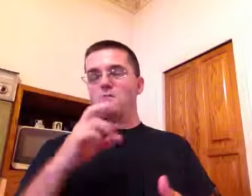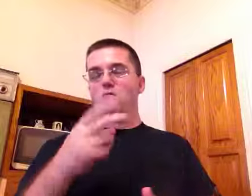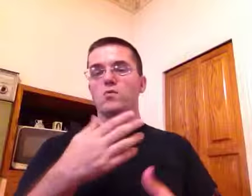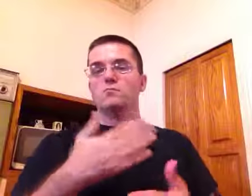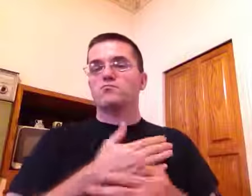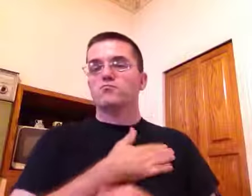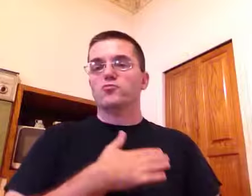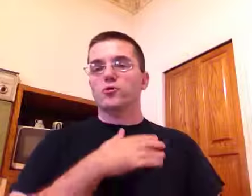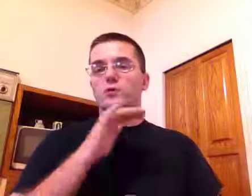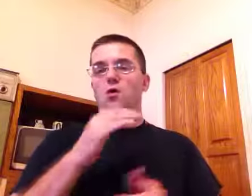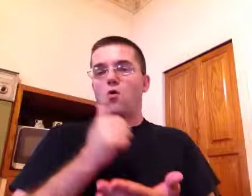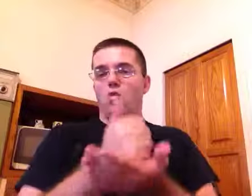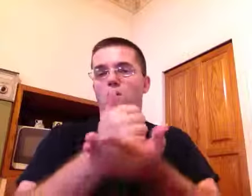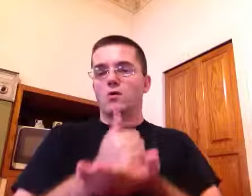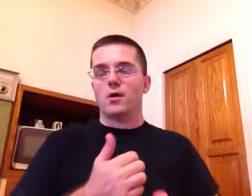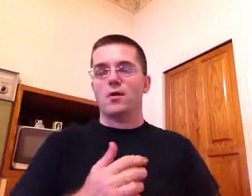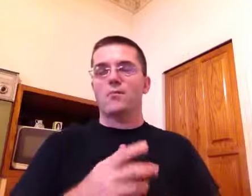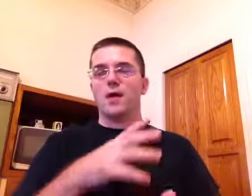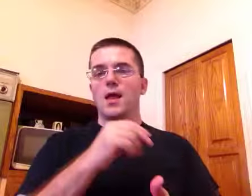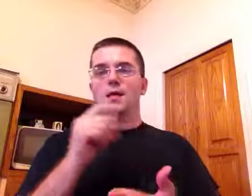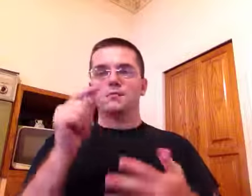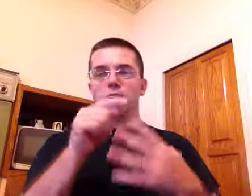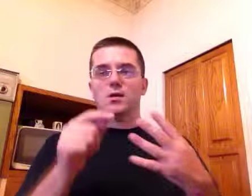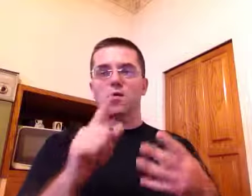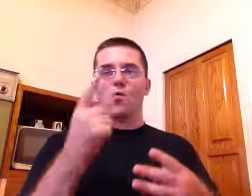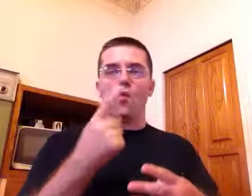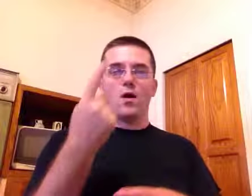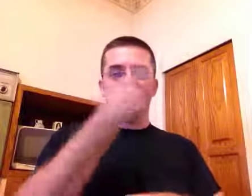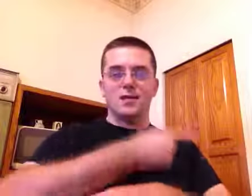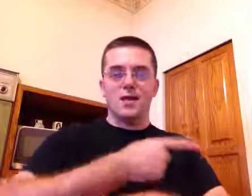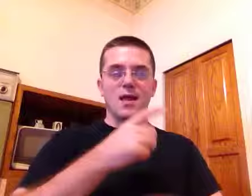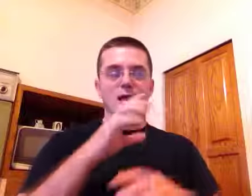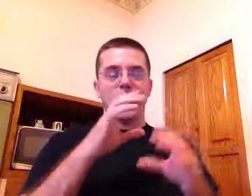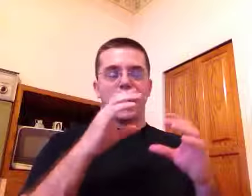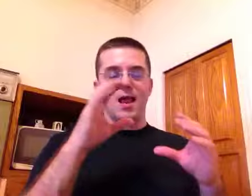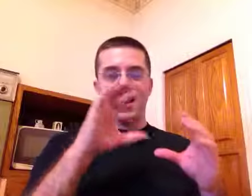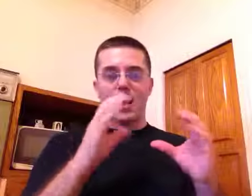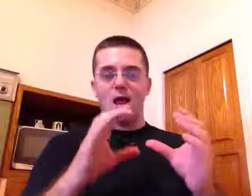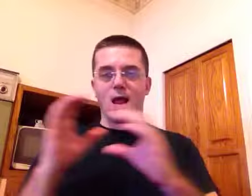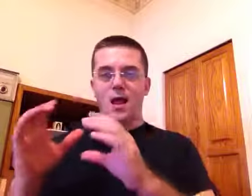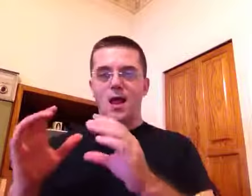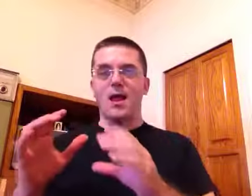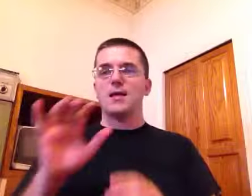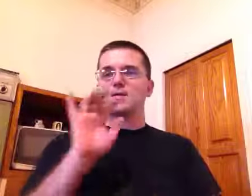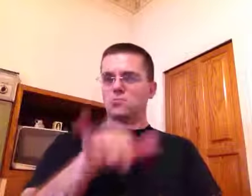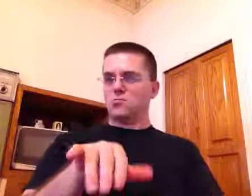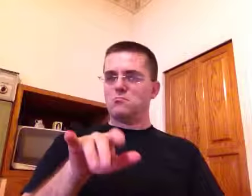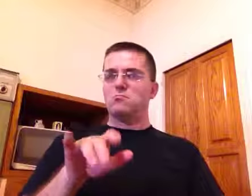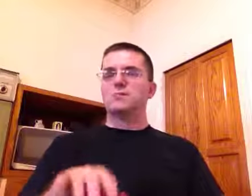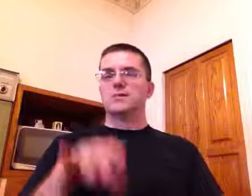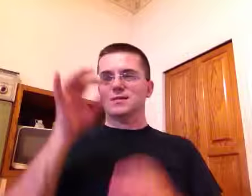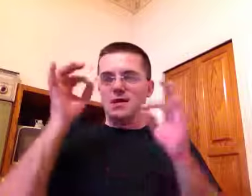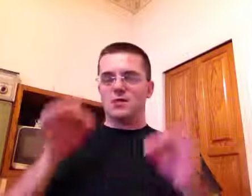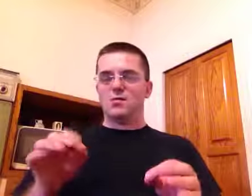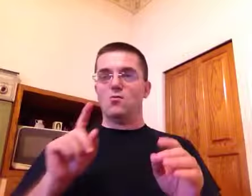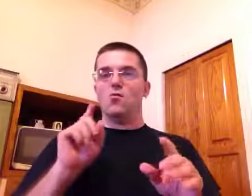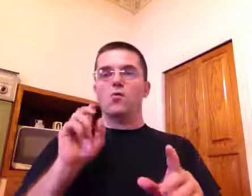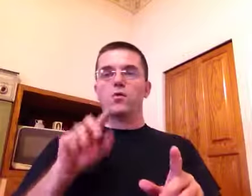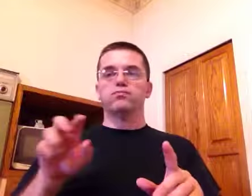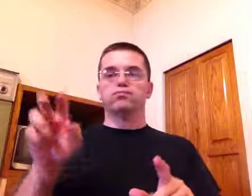Acuff, or the EntreLeadership One Day events with Chris Lacurdo, Chris Hogan, and John Acuff and me. And so we're going to be all over the place. Indianapolis,